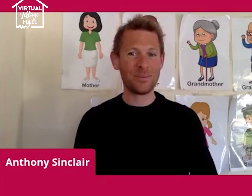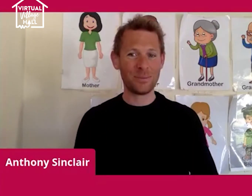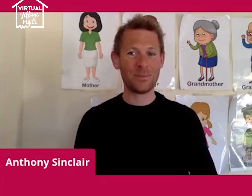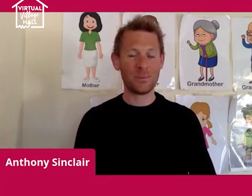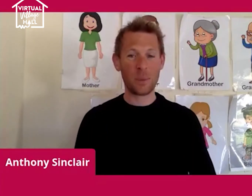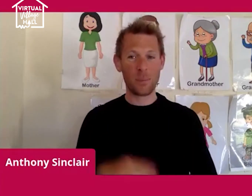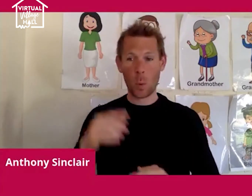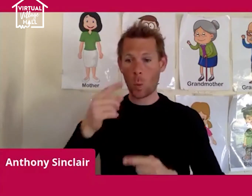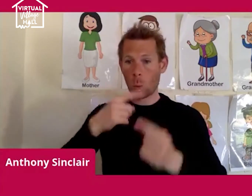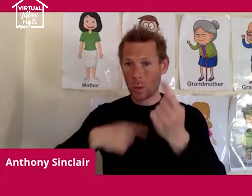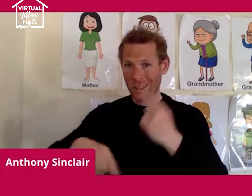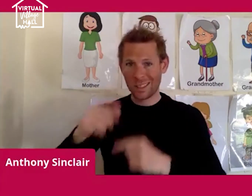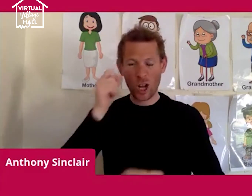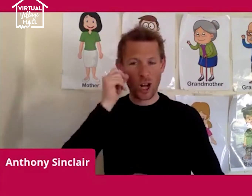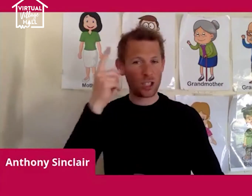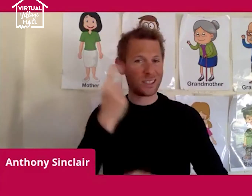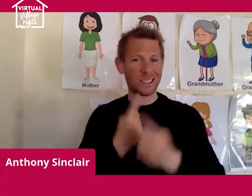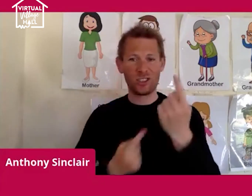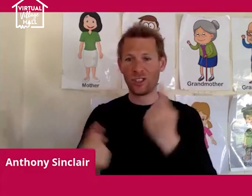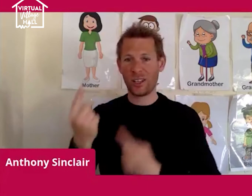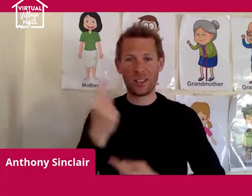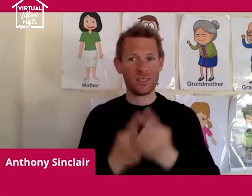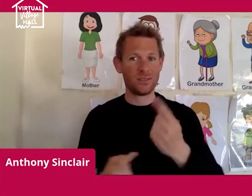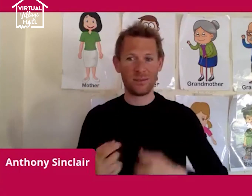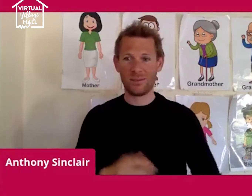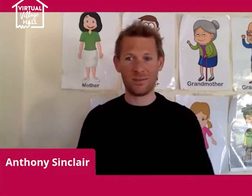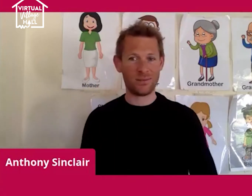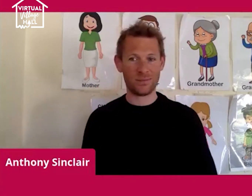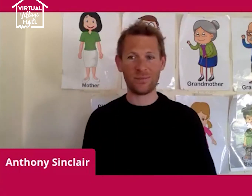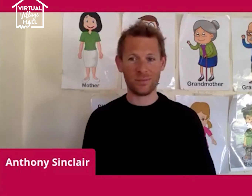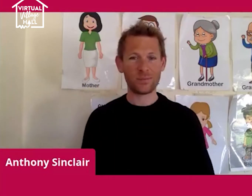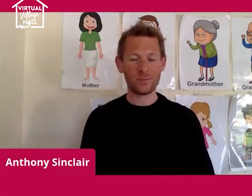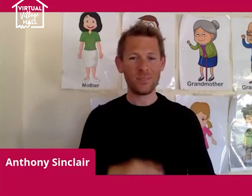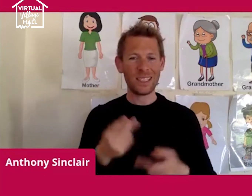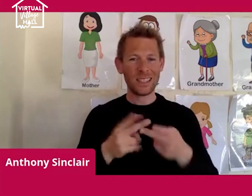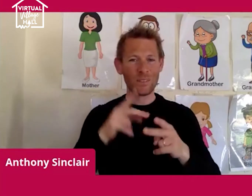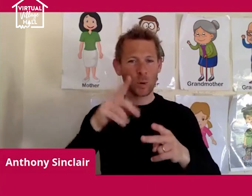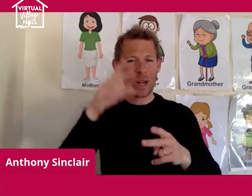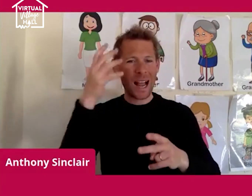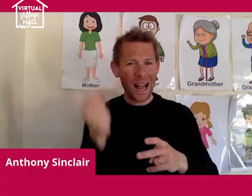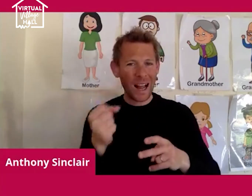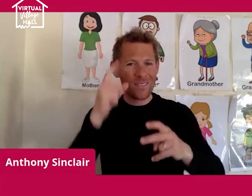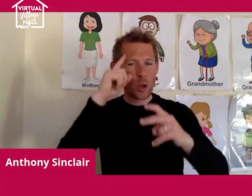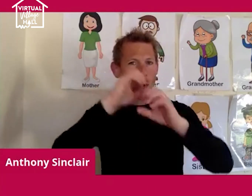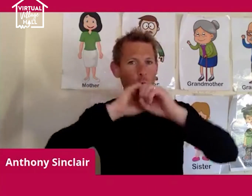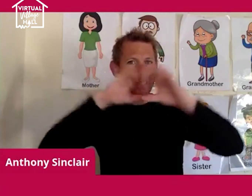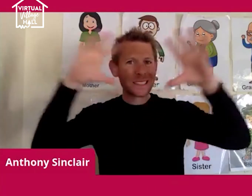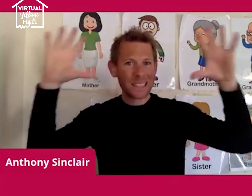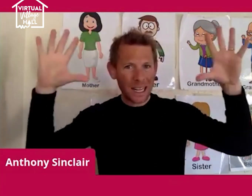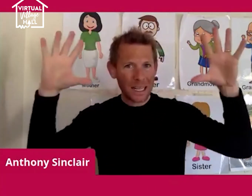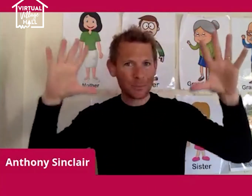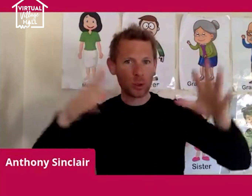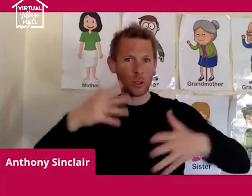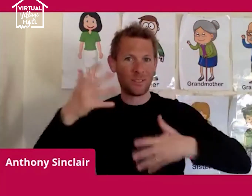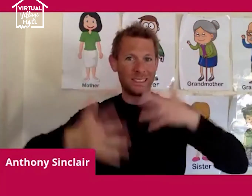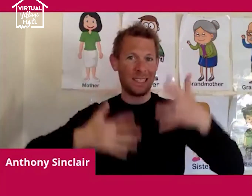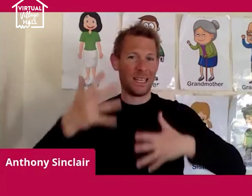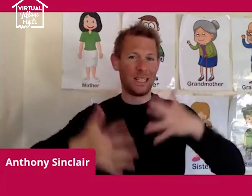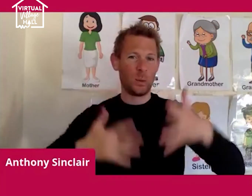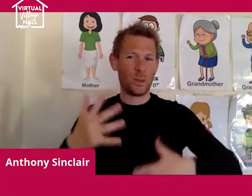it's beautiful and it's an amazing thing. But we all understand each other at the end of the day. If you have the